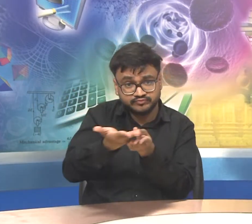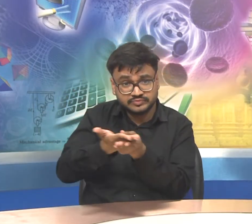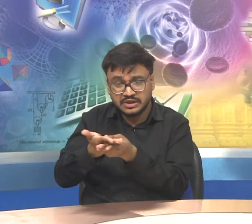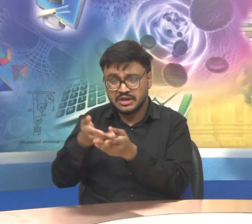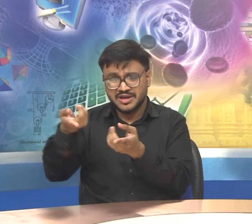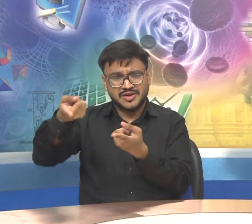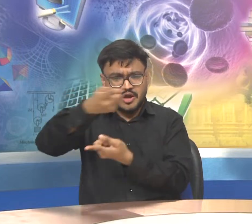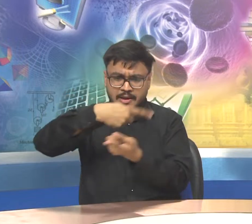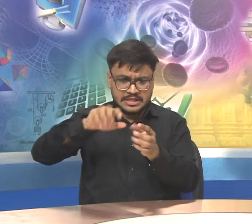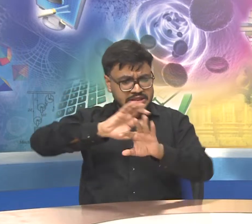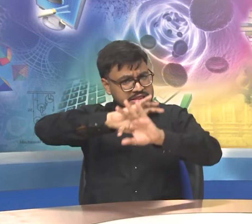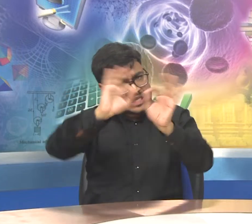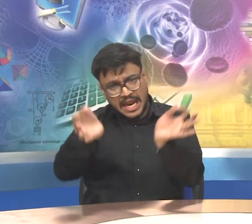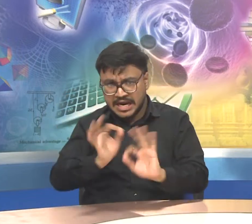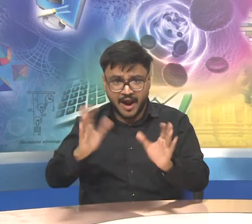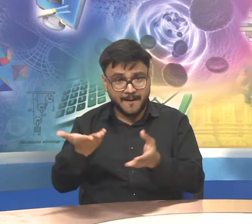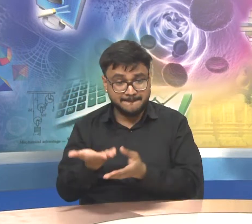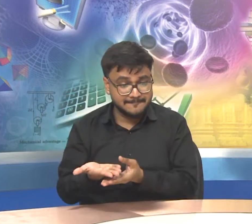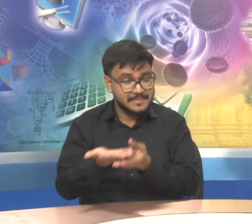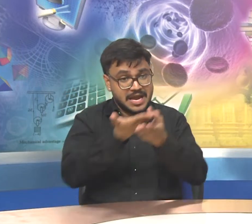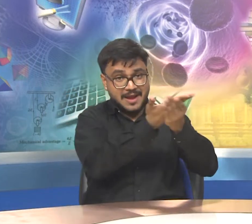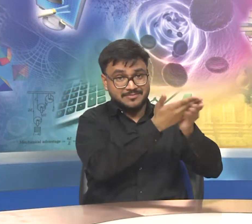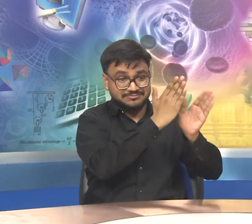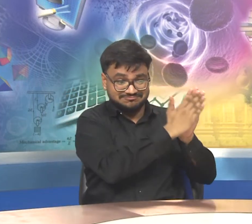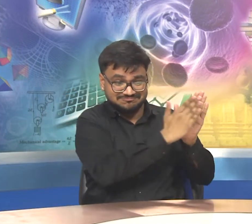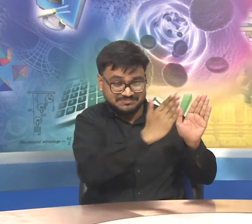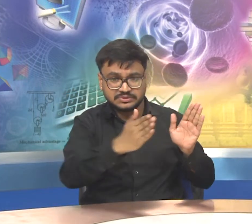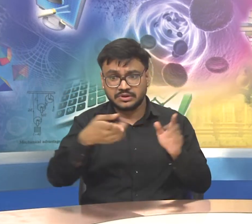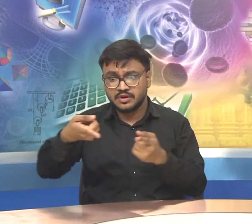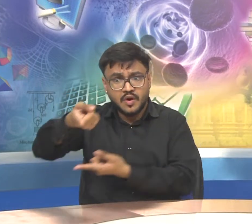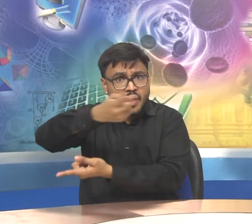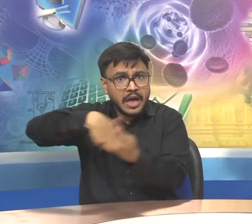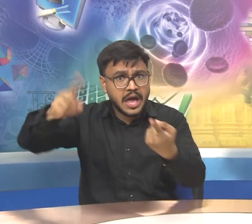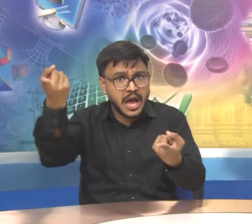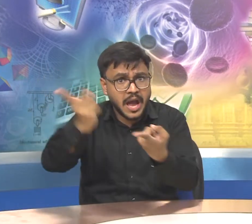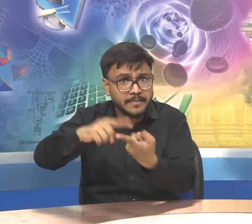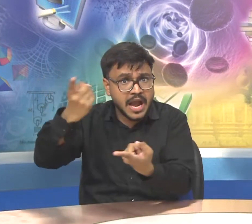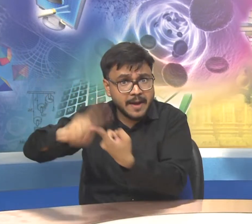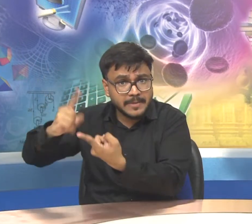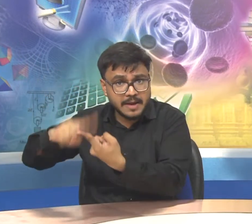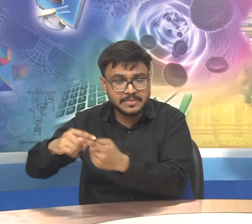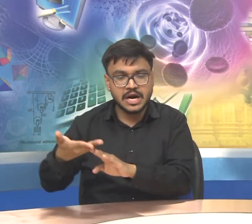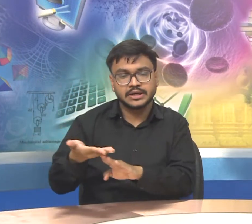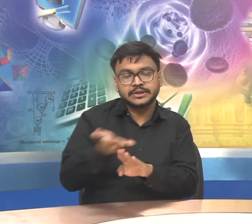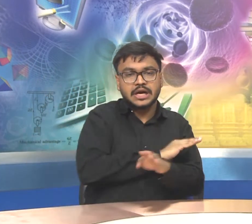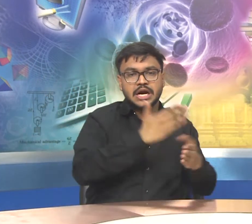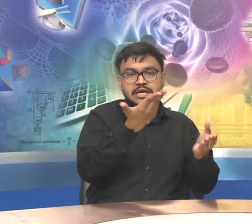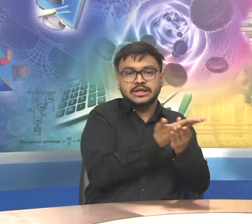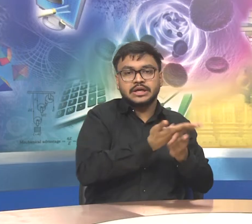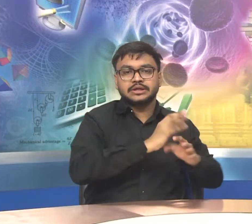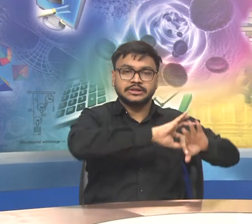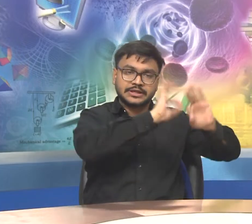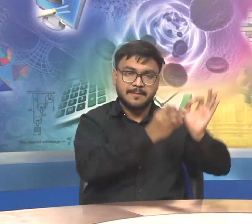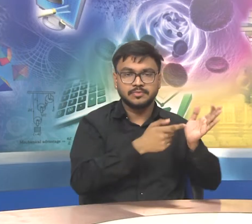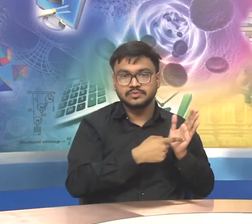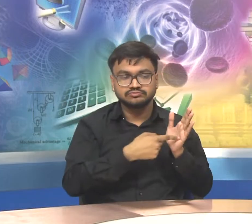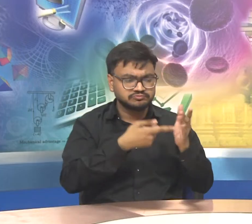can even send a person to jail who may have committed contempt of the court.